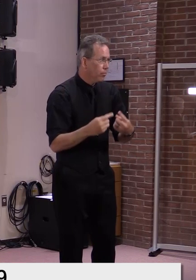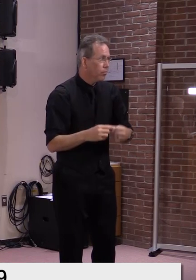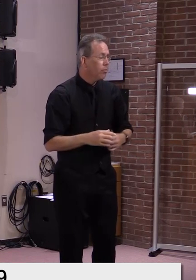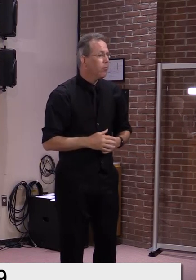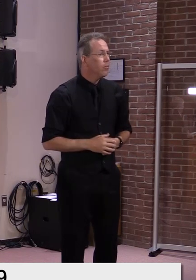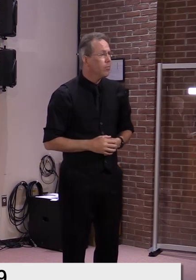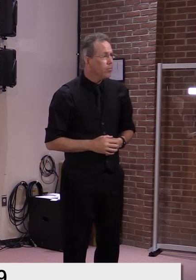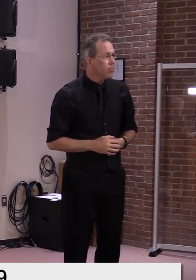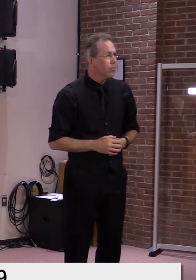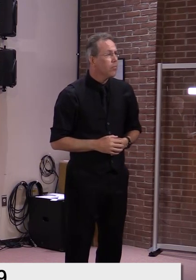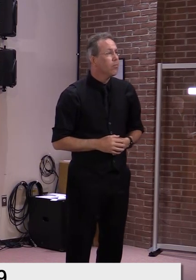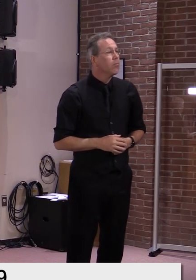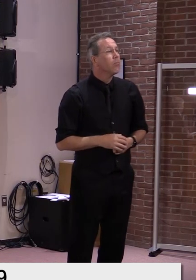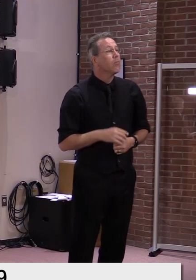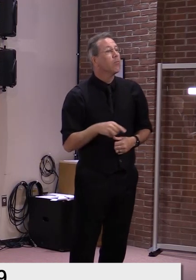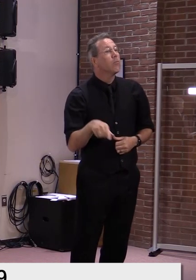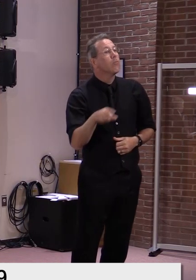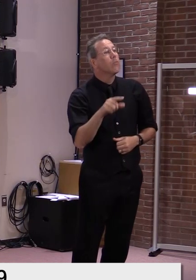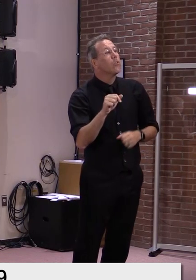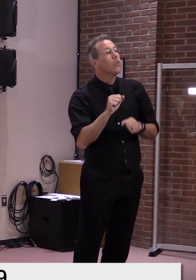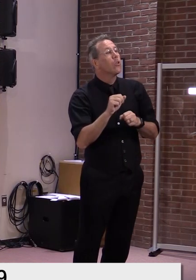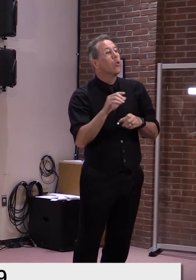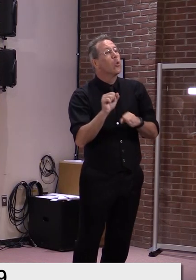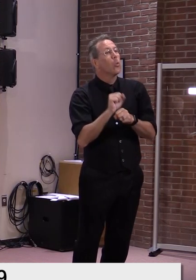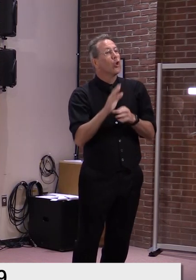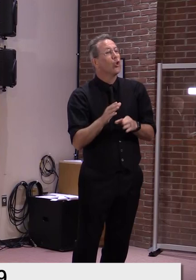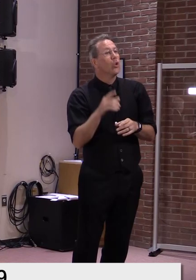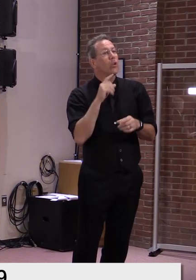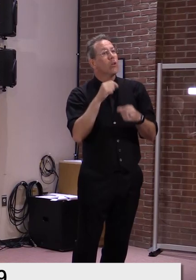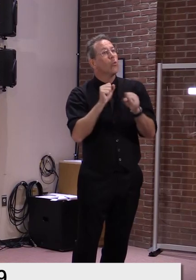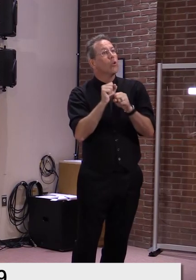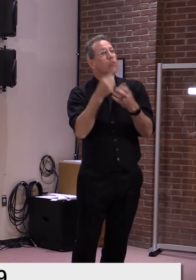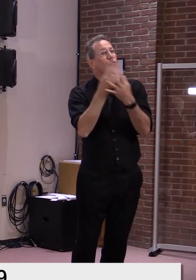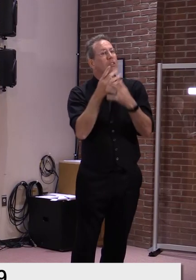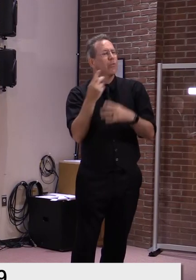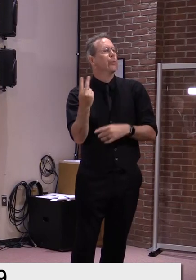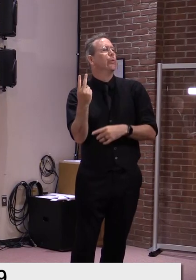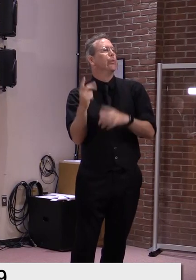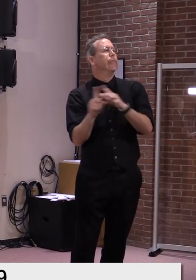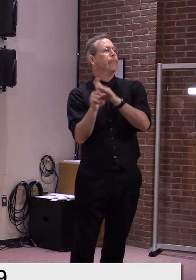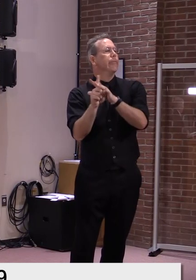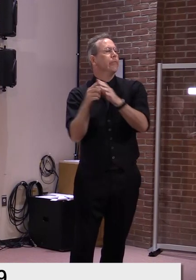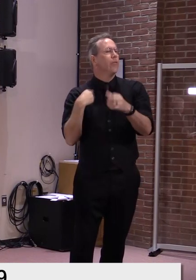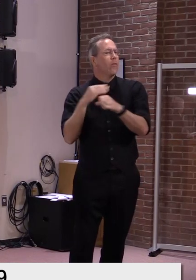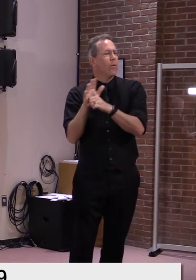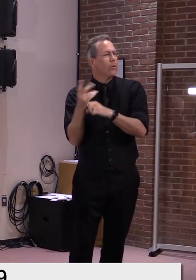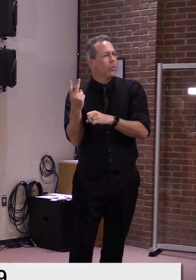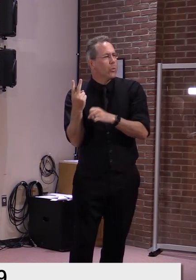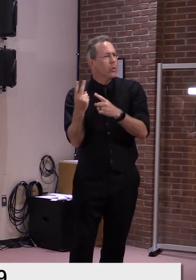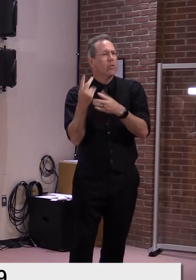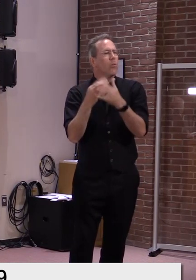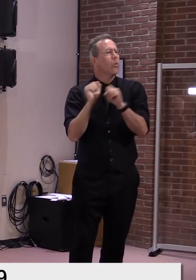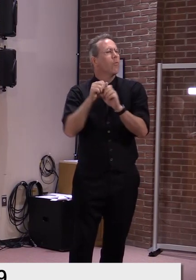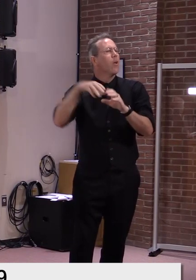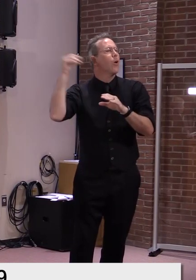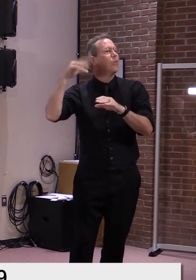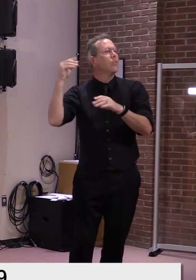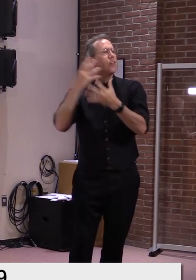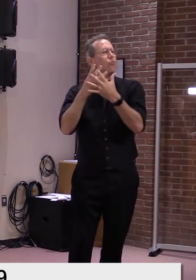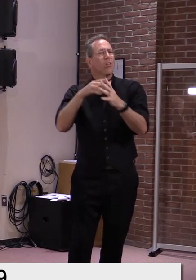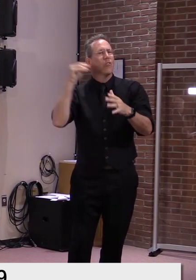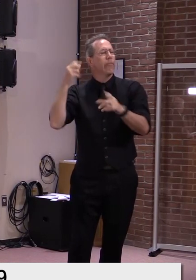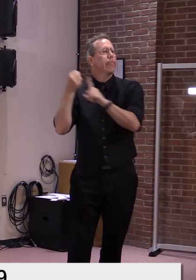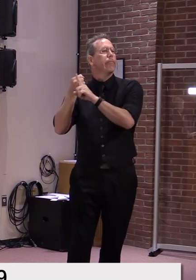in the workforce that do, but not associated with the facility or not in the facility. So I think